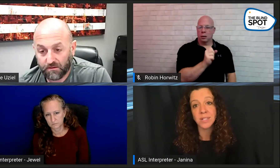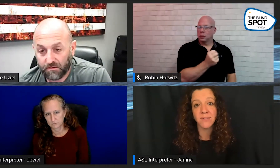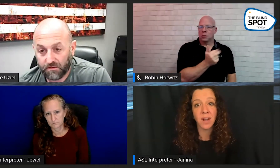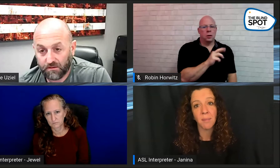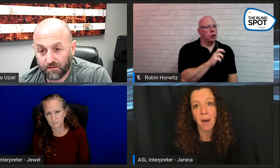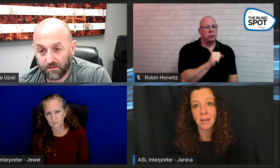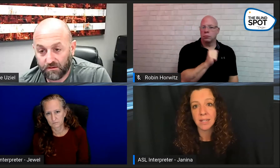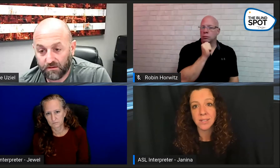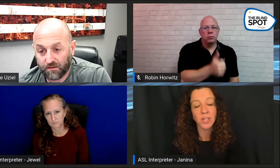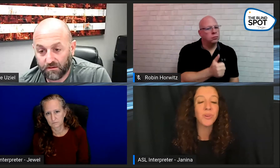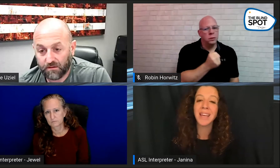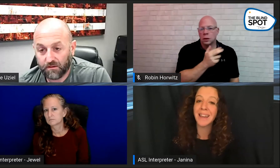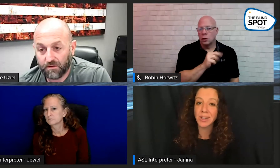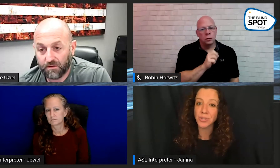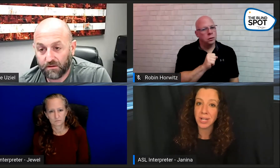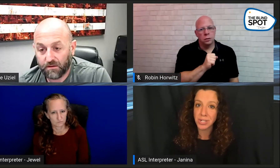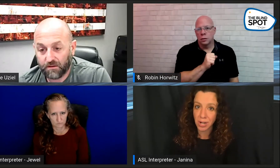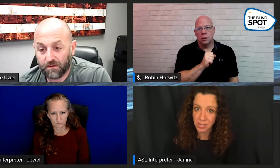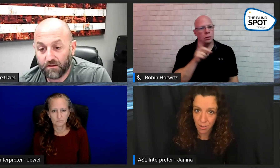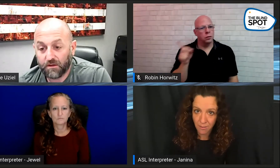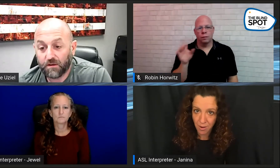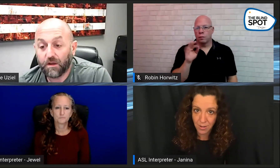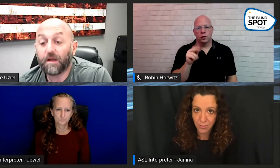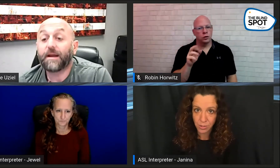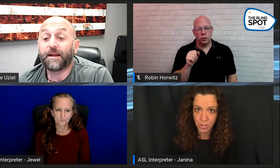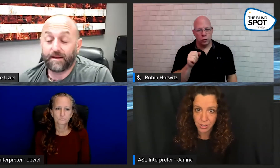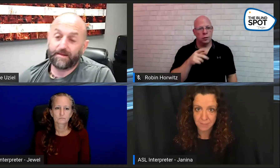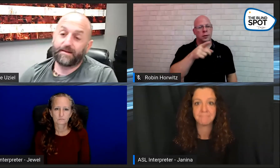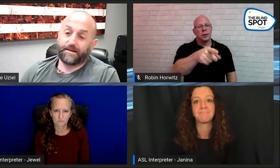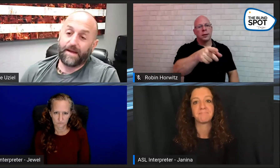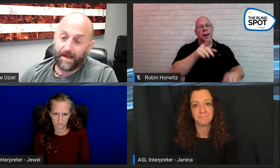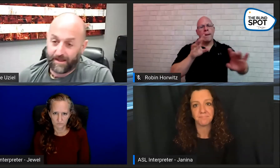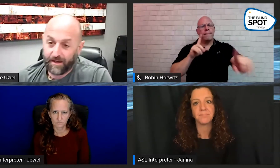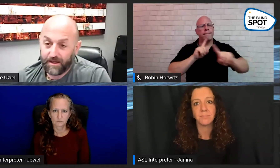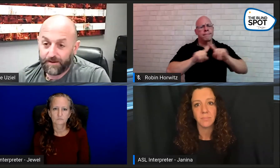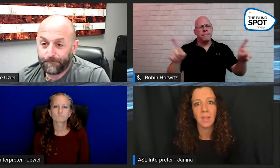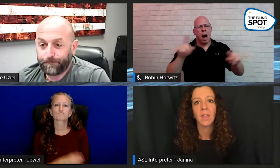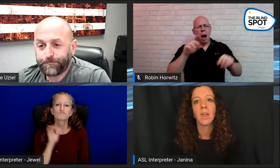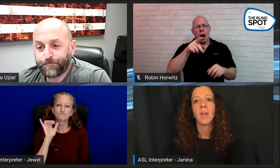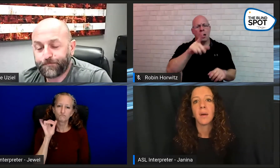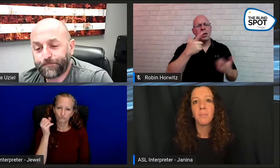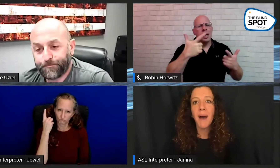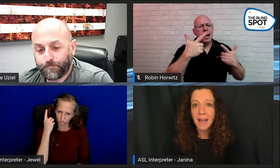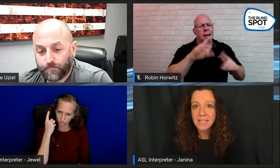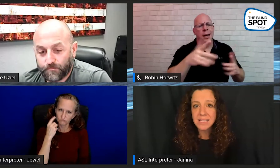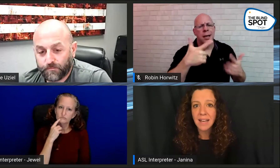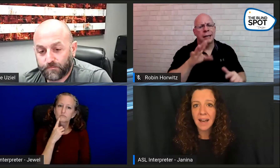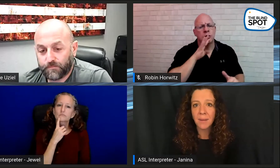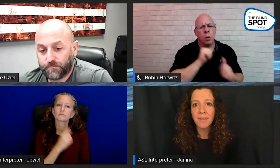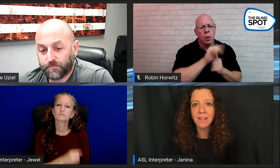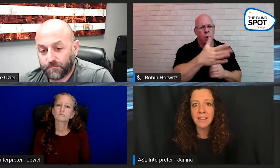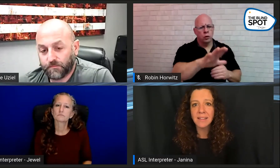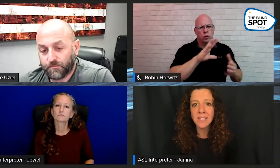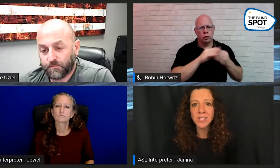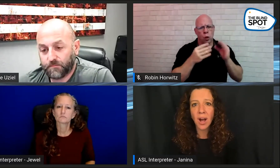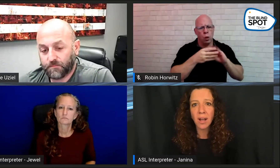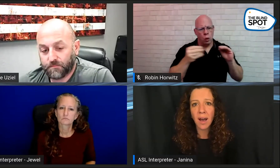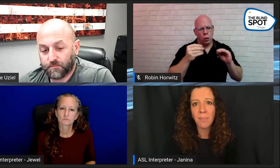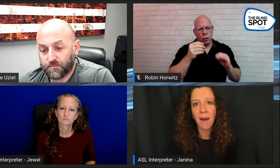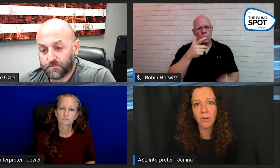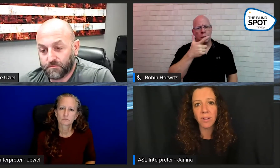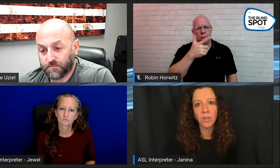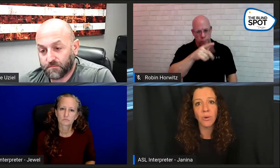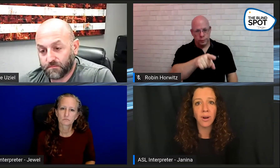metals, or different commodities. You cannot trade shares, however, in futures. Got it. But let's